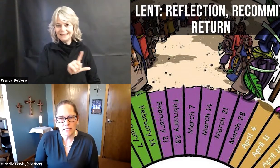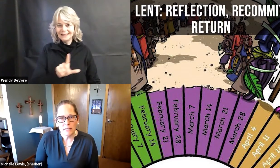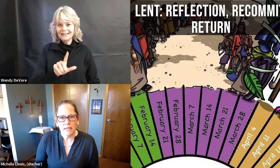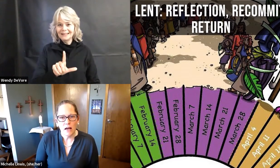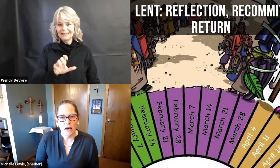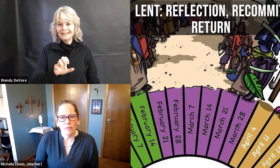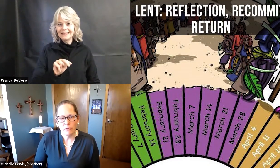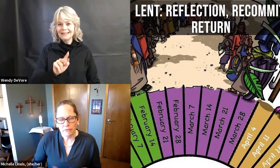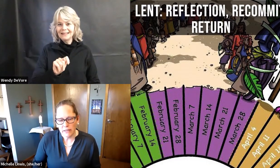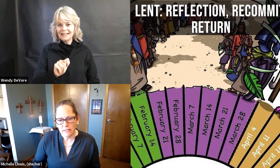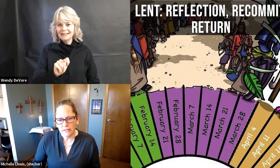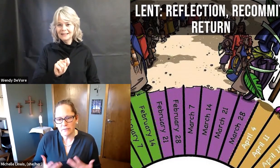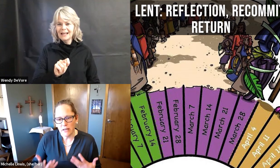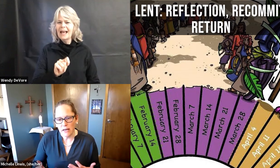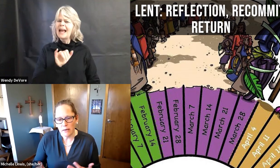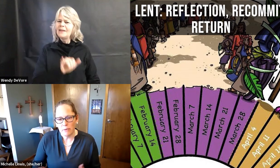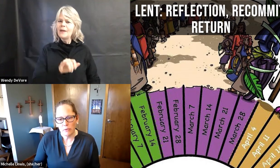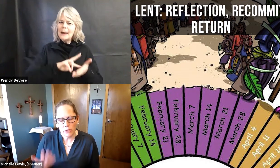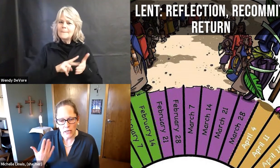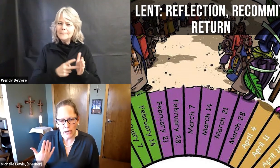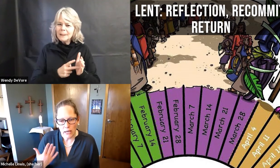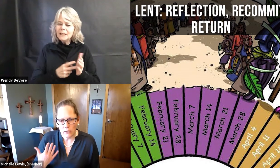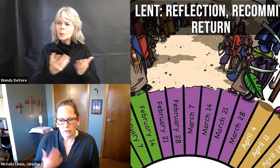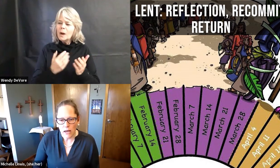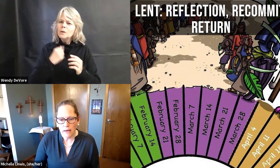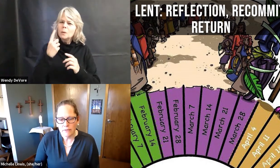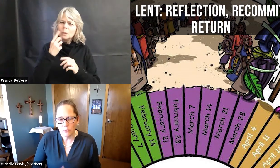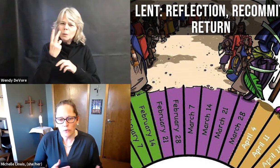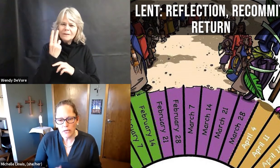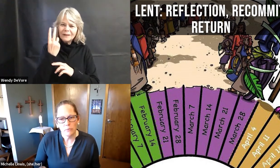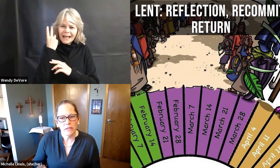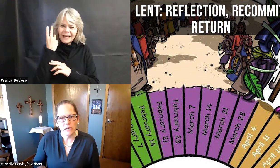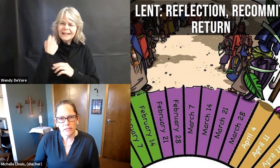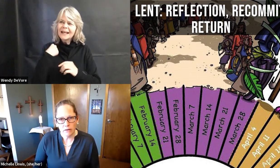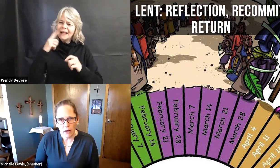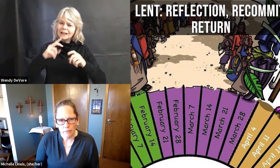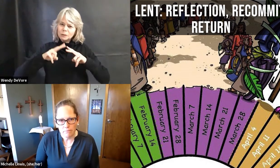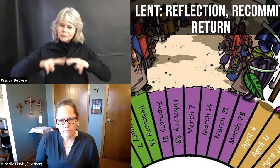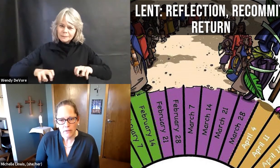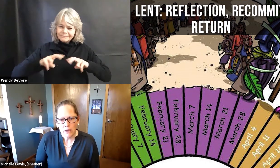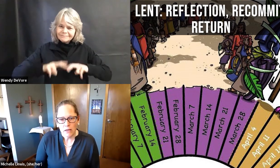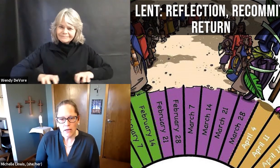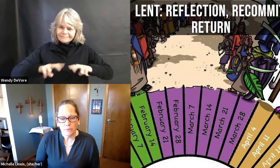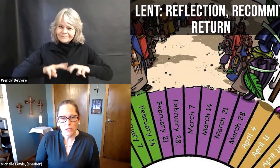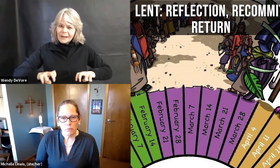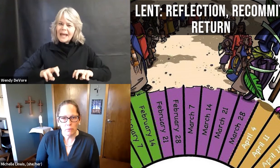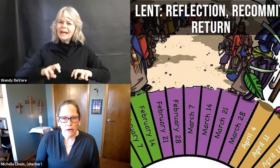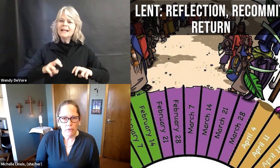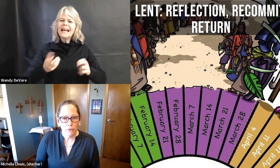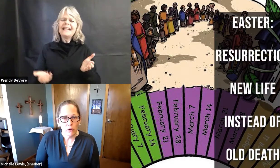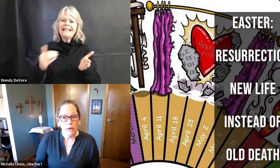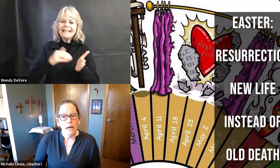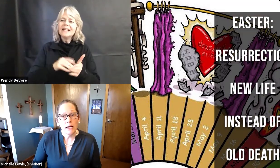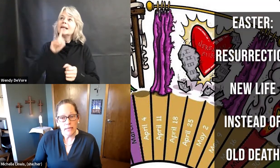a season of reflective time and looking at our lives and recommitting to God as we